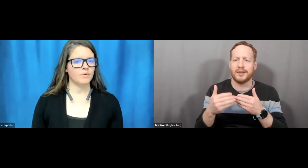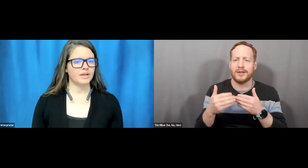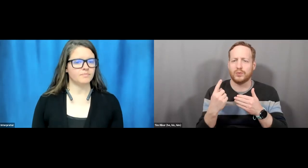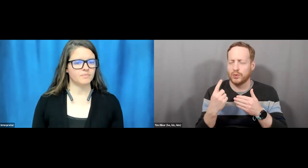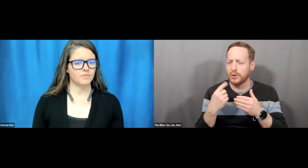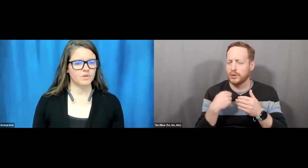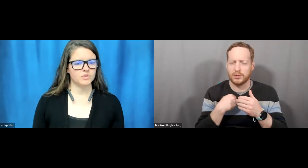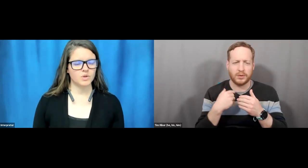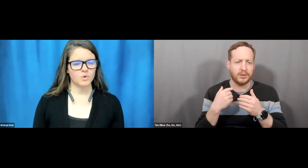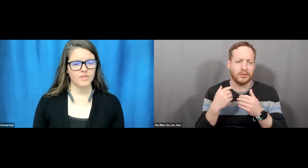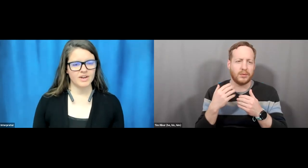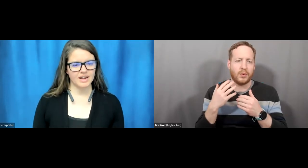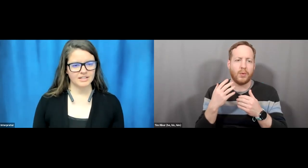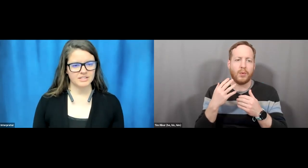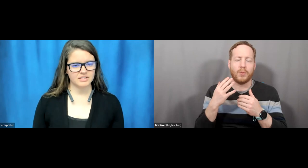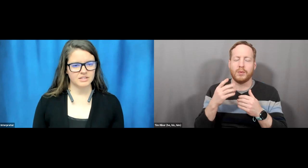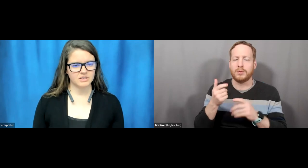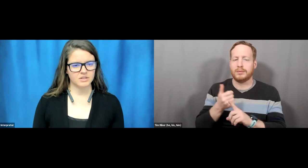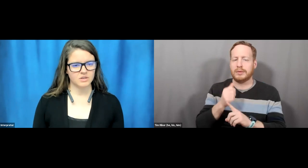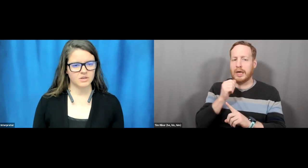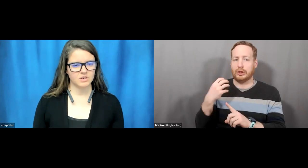Okay, so and then next.